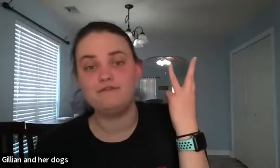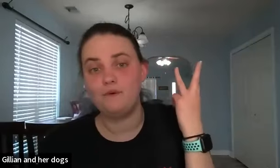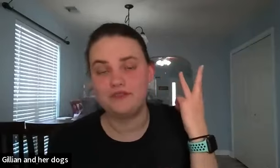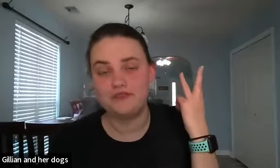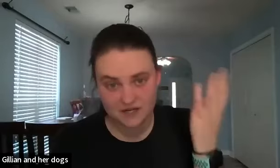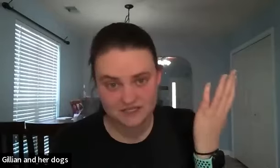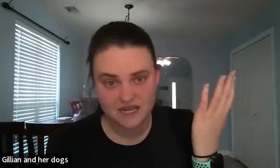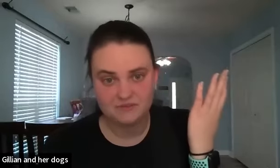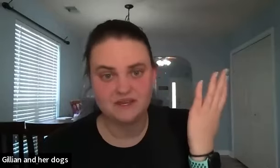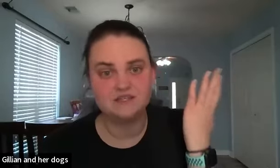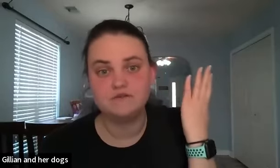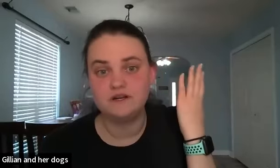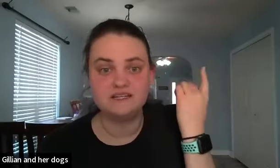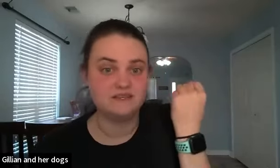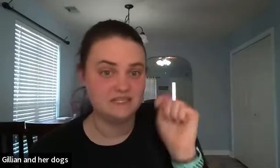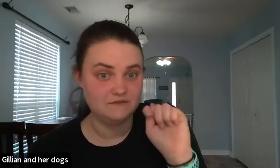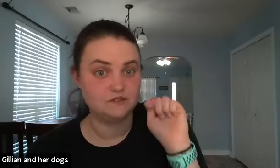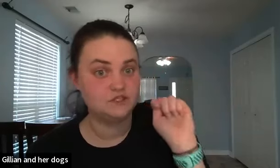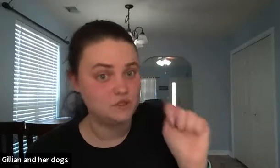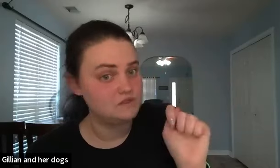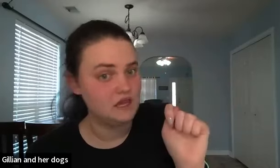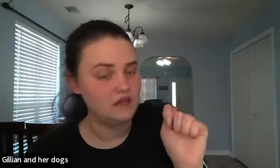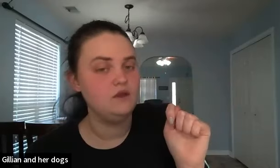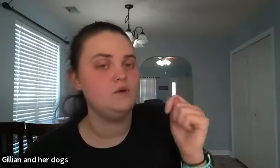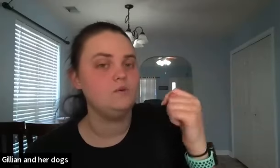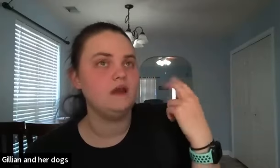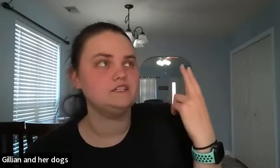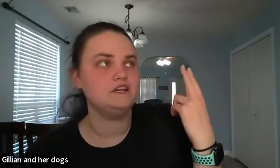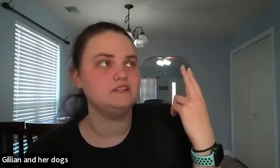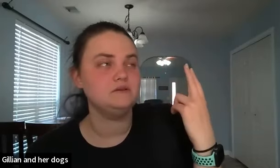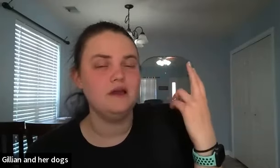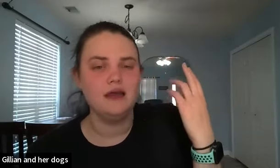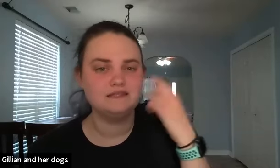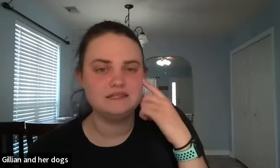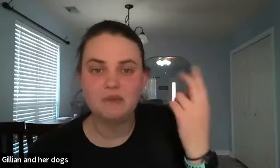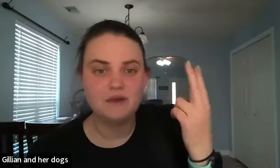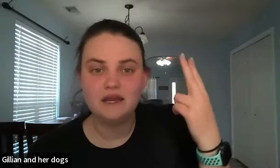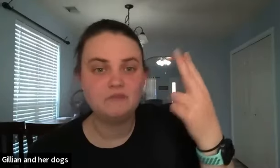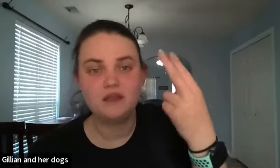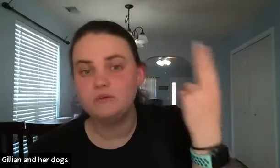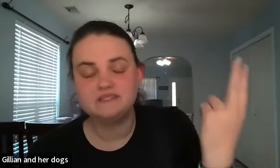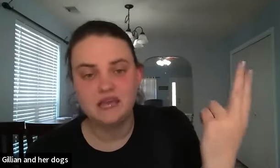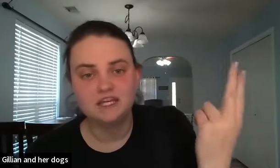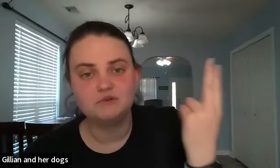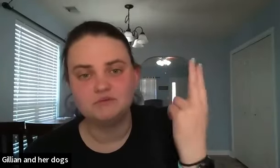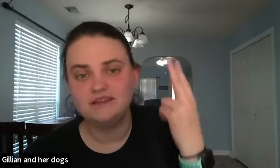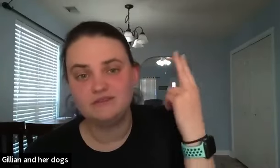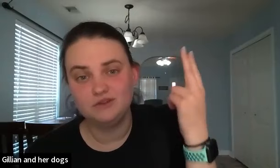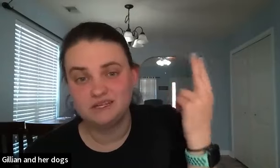for Thursday, because we've already done the T for Tuesday, we are actually going to do, and see in my mind, I'm like, oh, it's the H, but really it looks like a